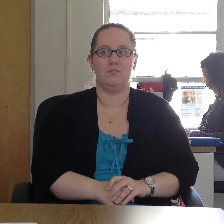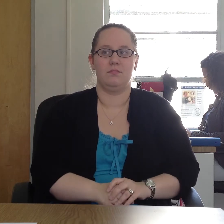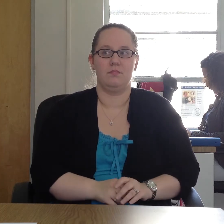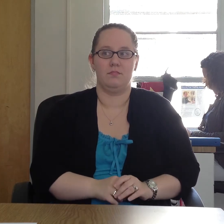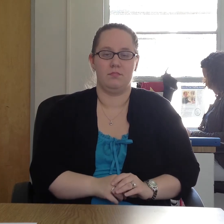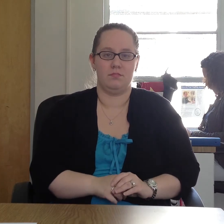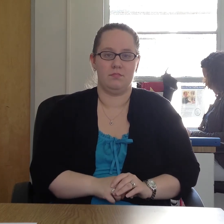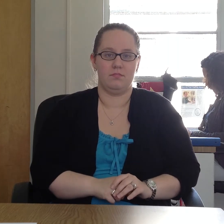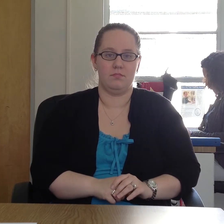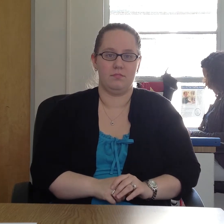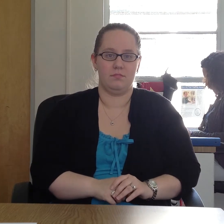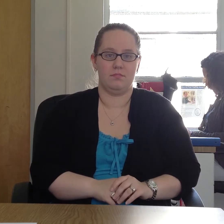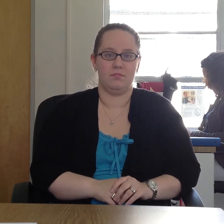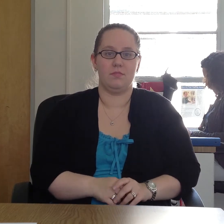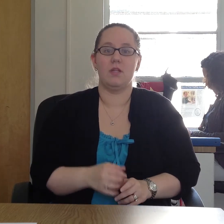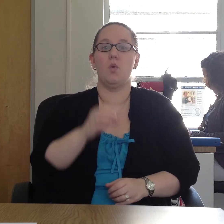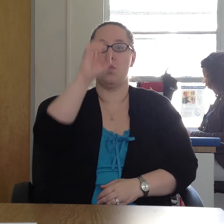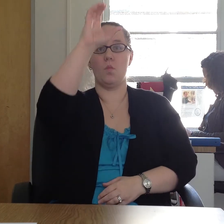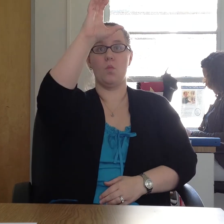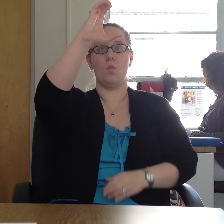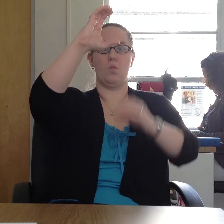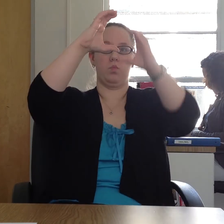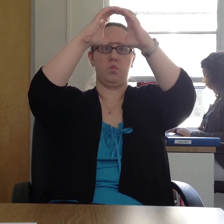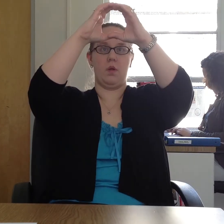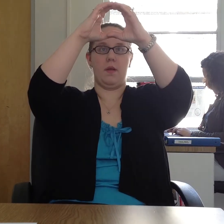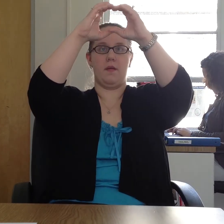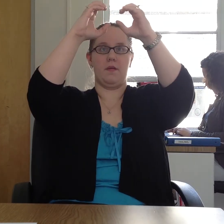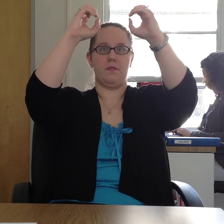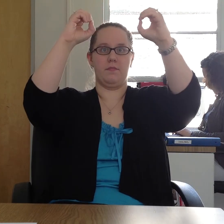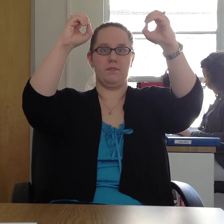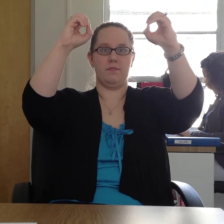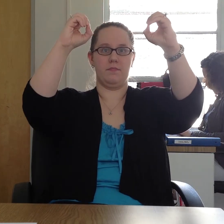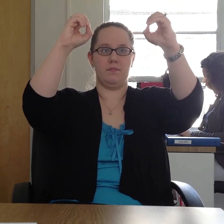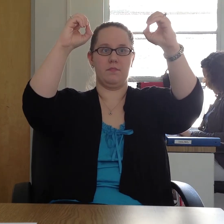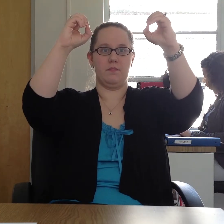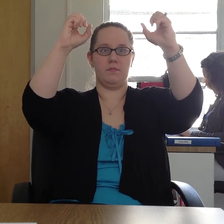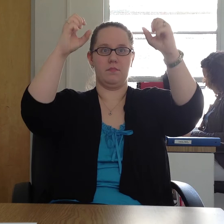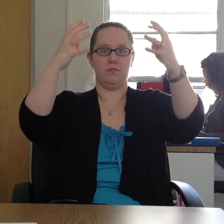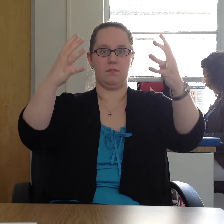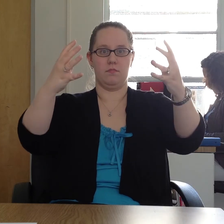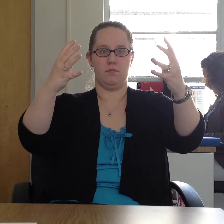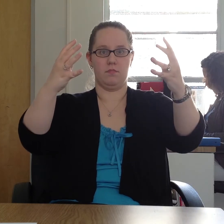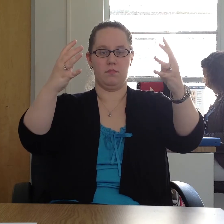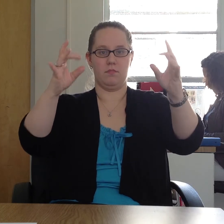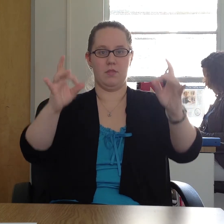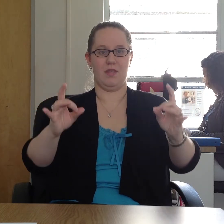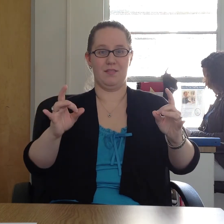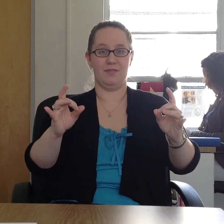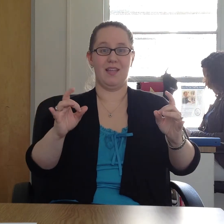and become two every 20 to 30 minutes.